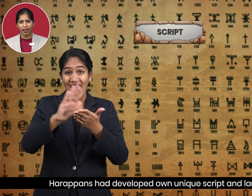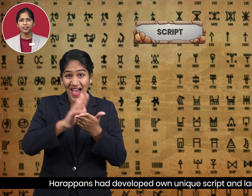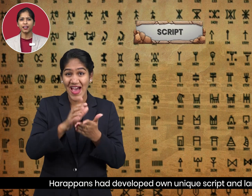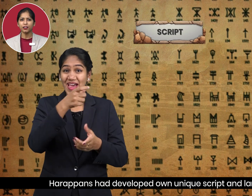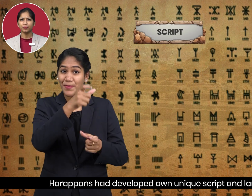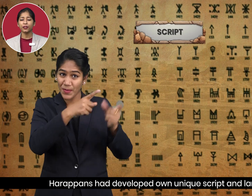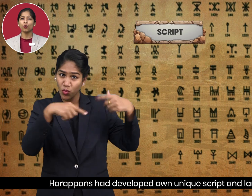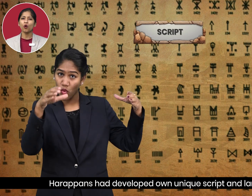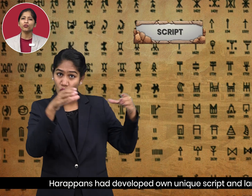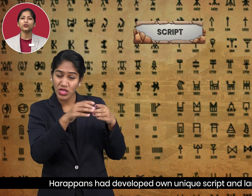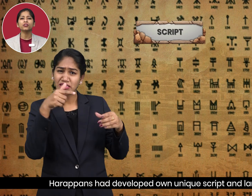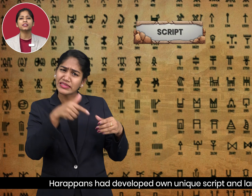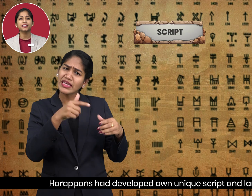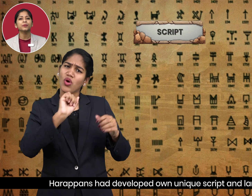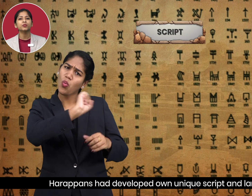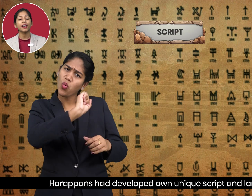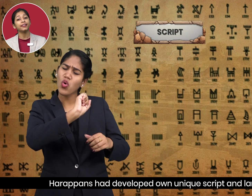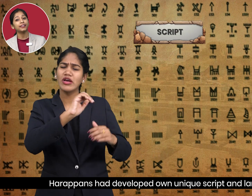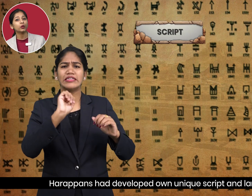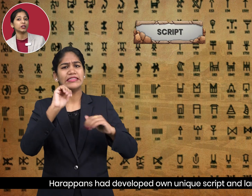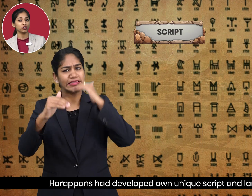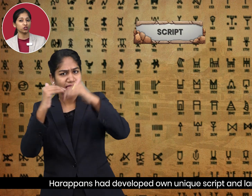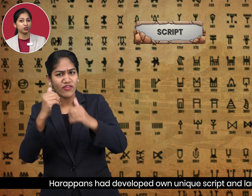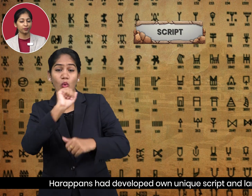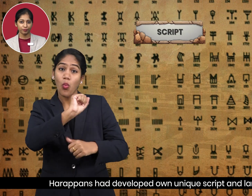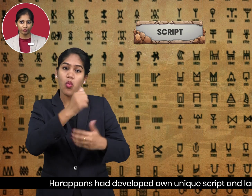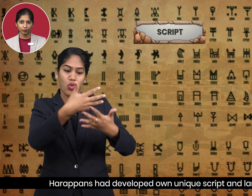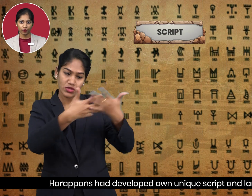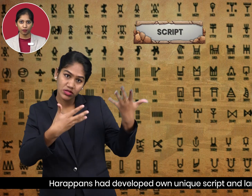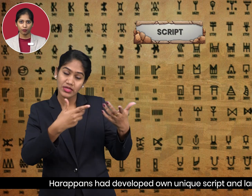Harappans had developed their own unique script and language.